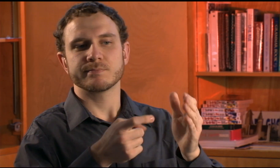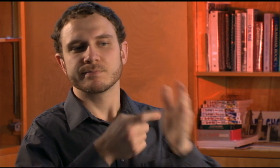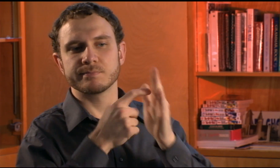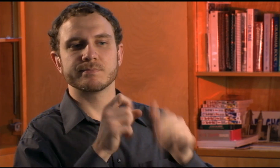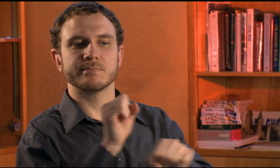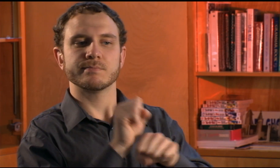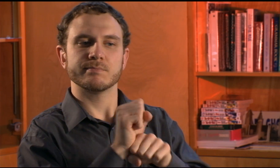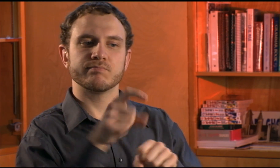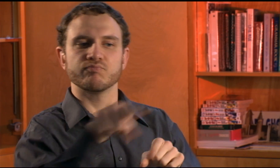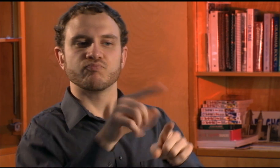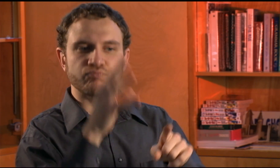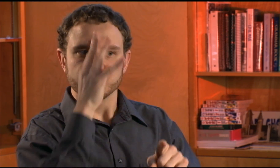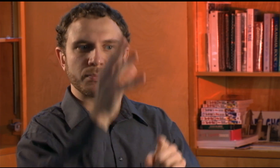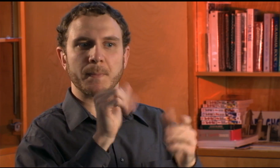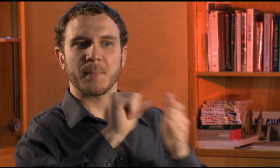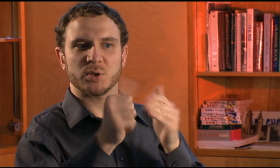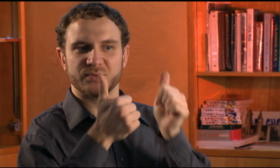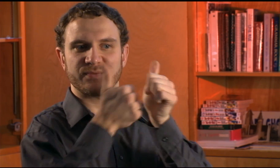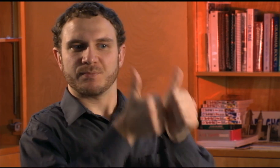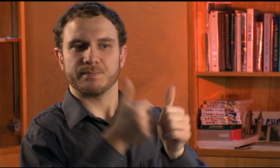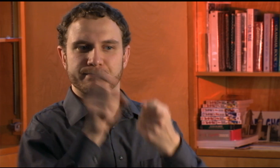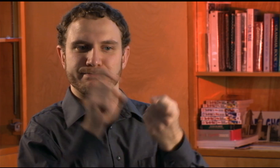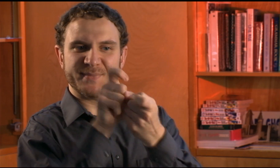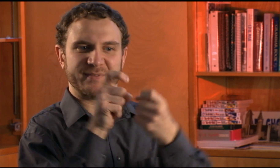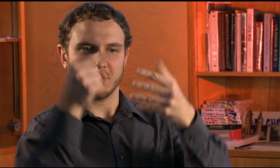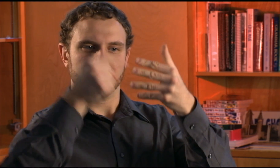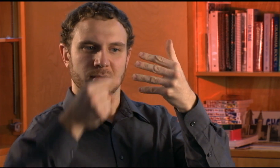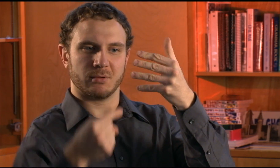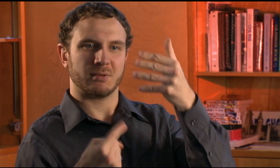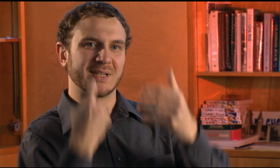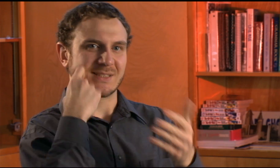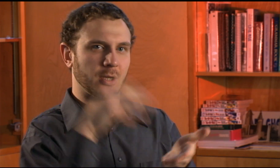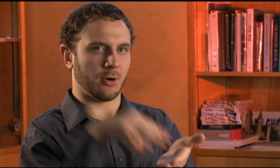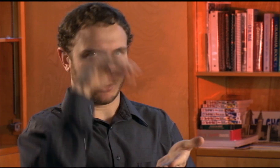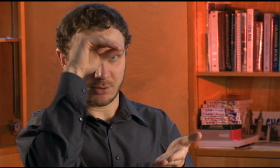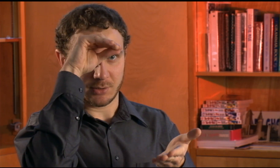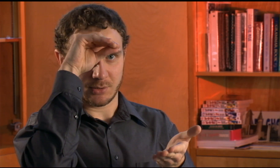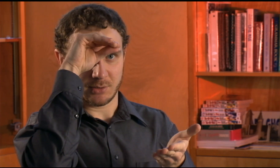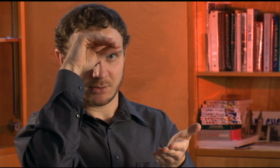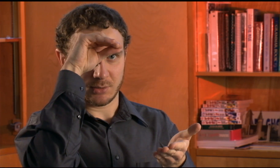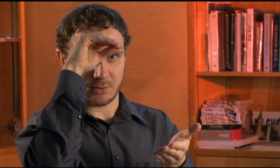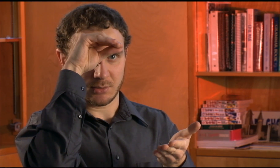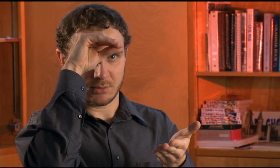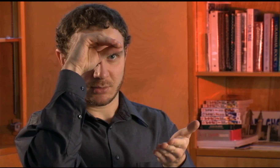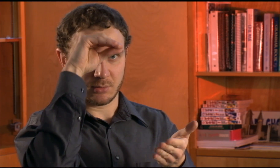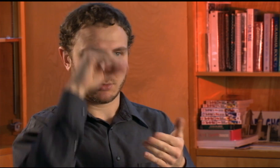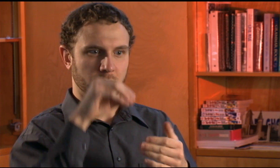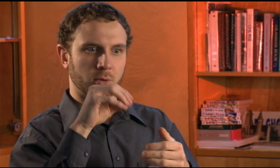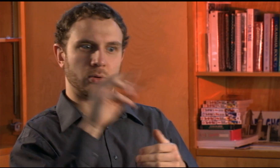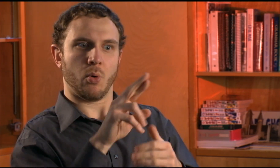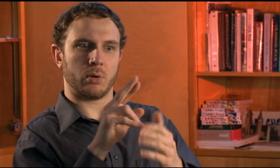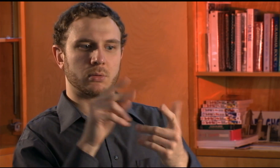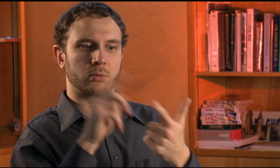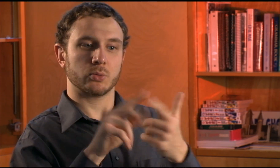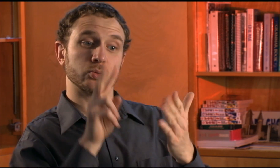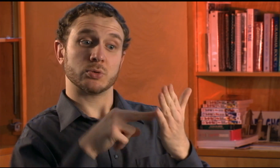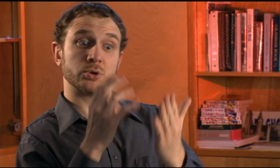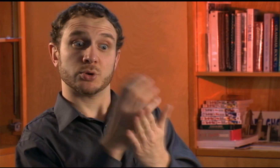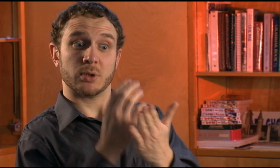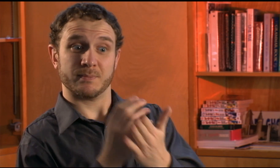we're working on a different pace, which requires creativity to make sure that we're hitting all the points and reinforcing the